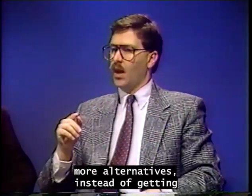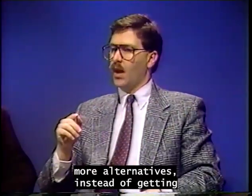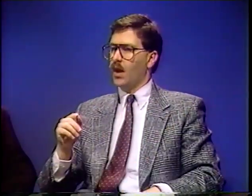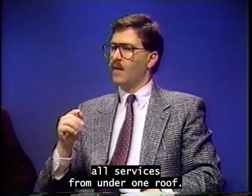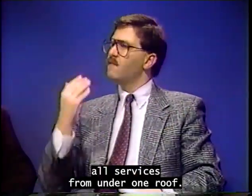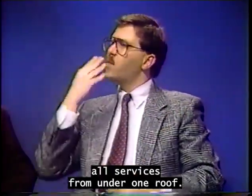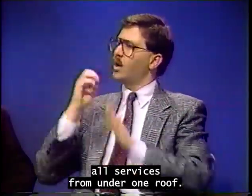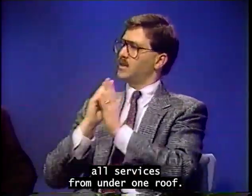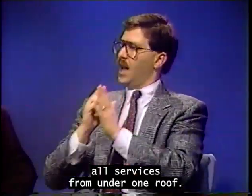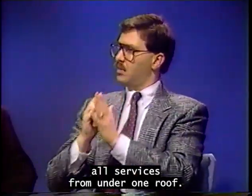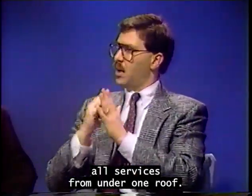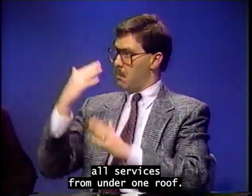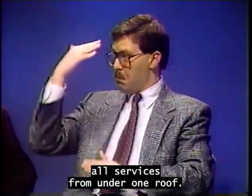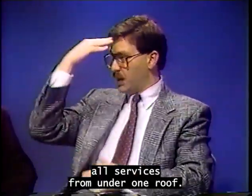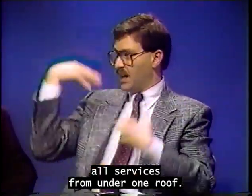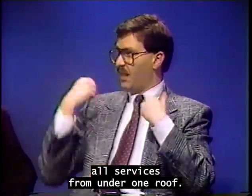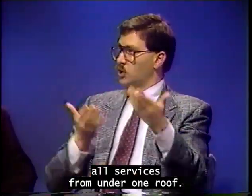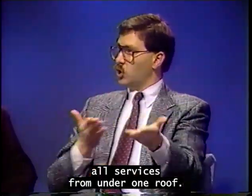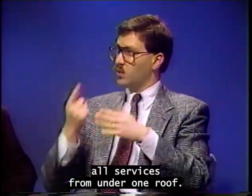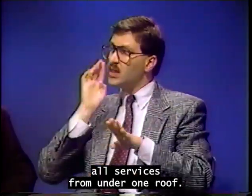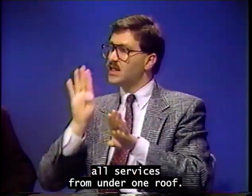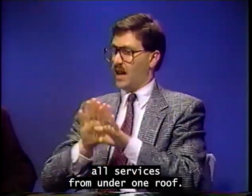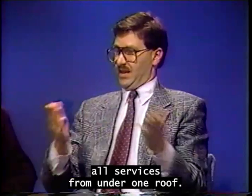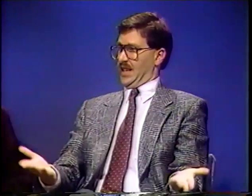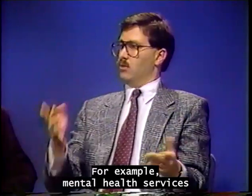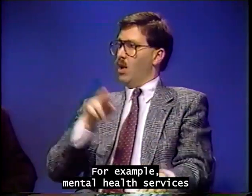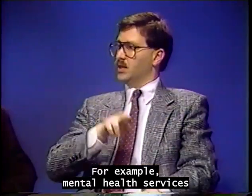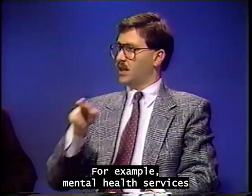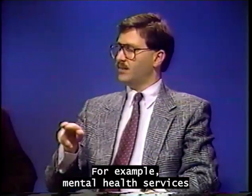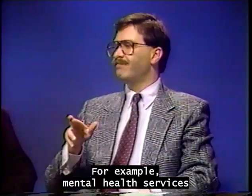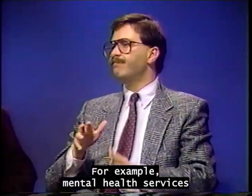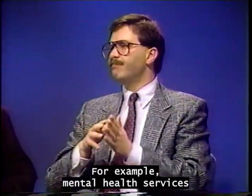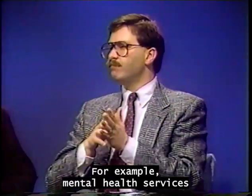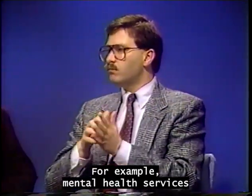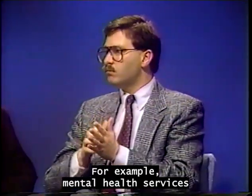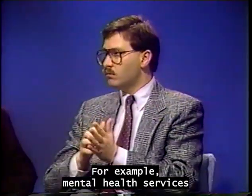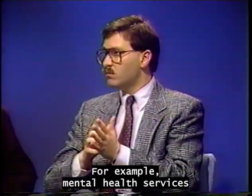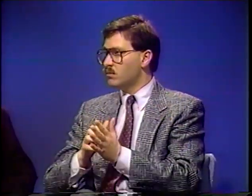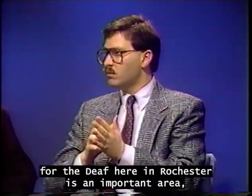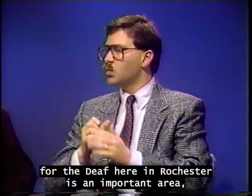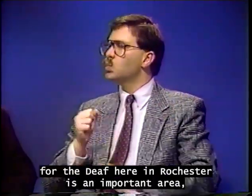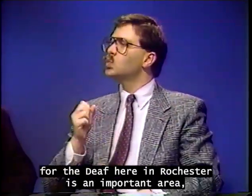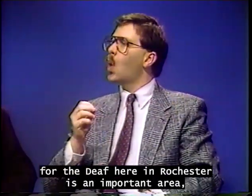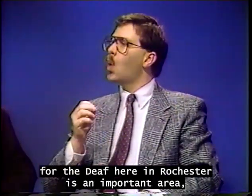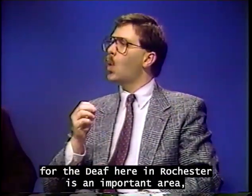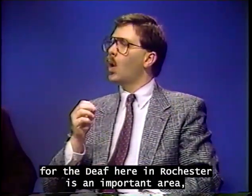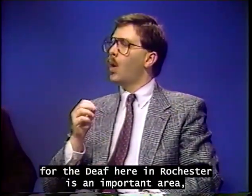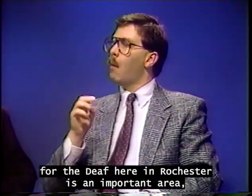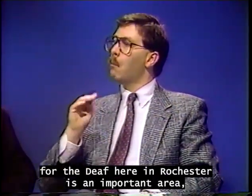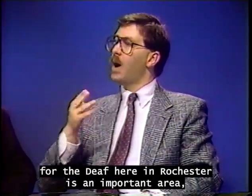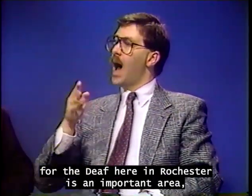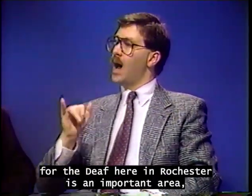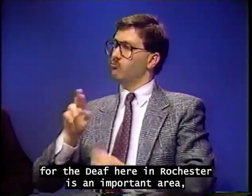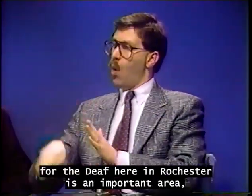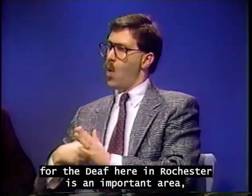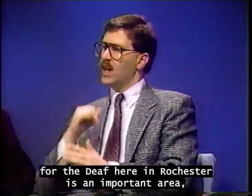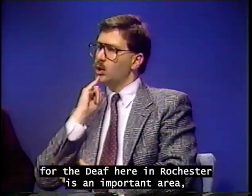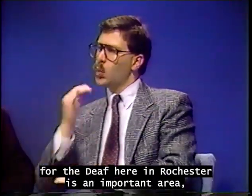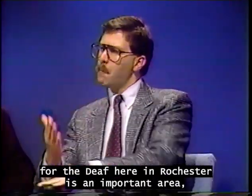instead of getting all services from under one roof. For example, mental health services for the deaf here in Rochester